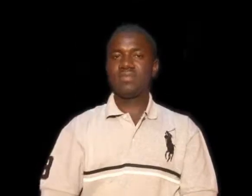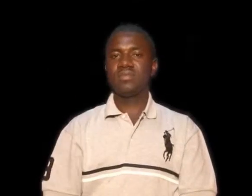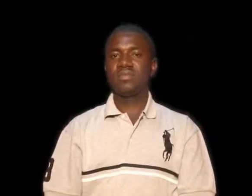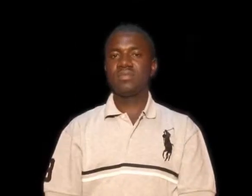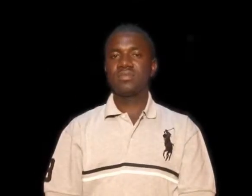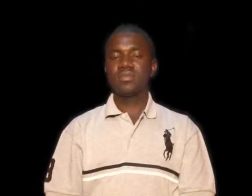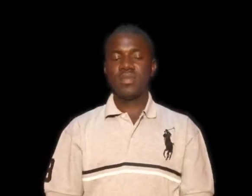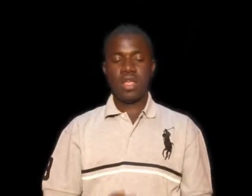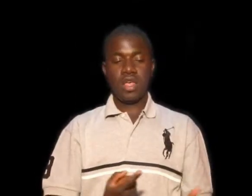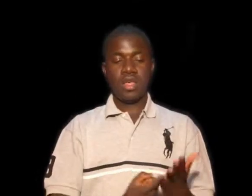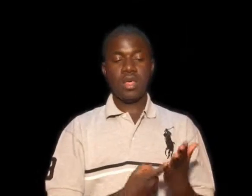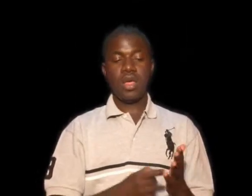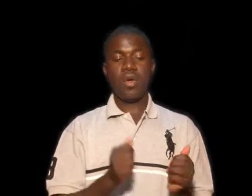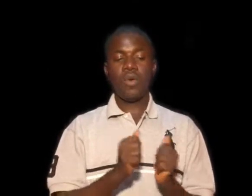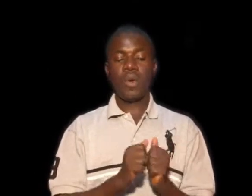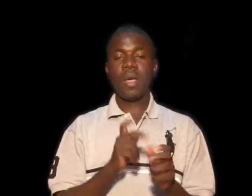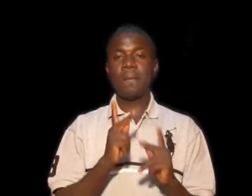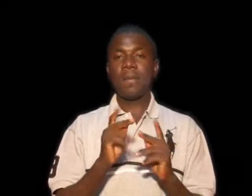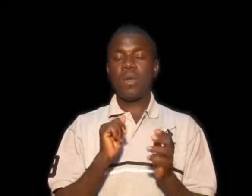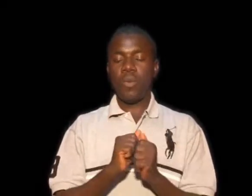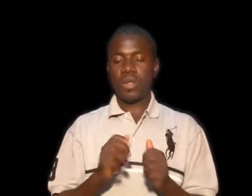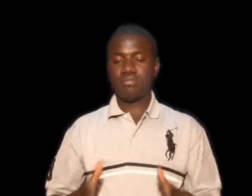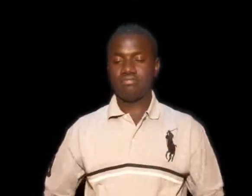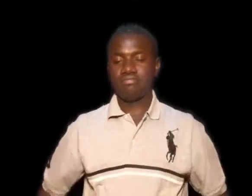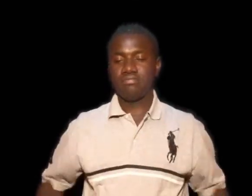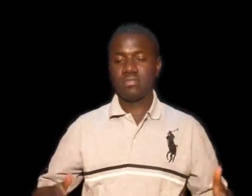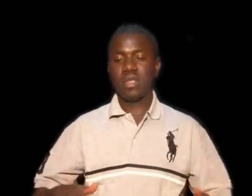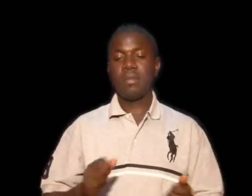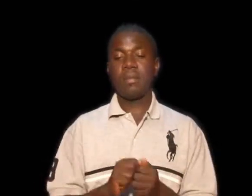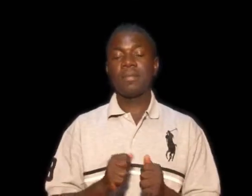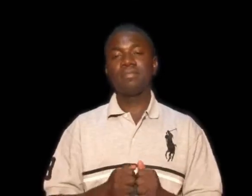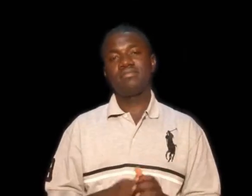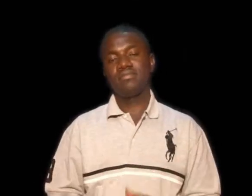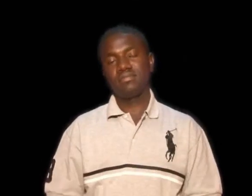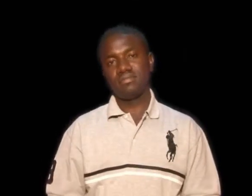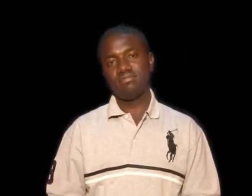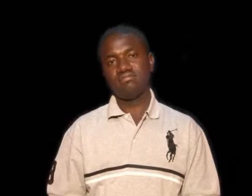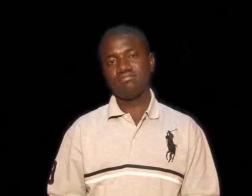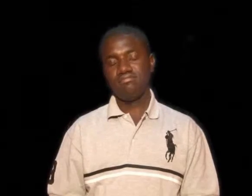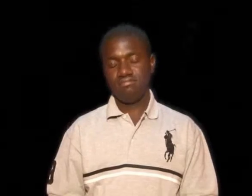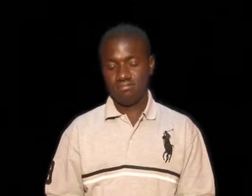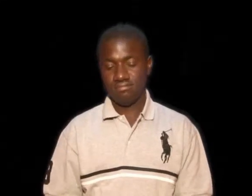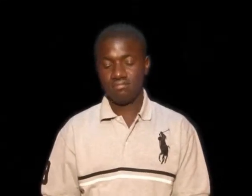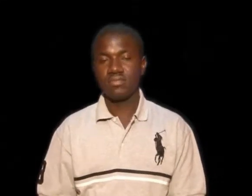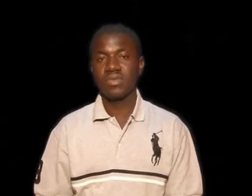Table 5. Interacting with people with a mobility impairment.